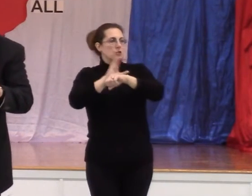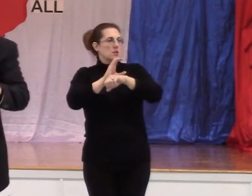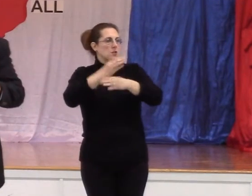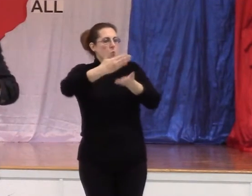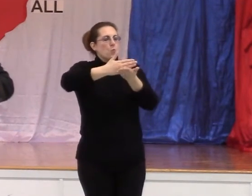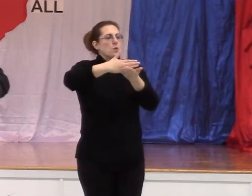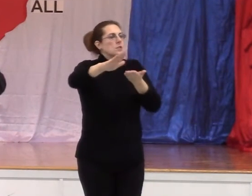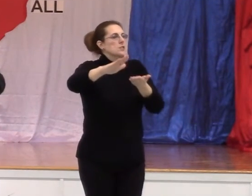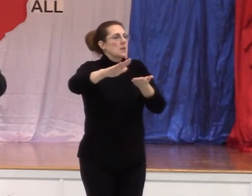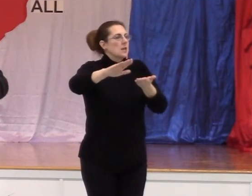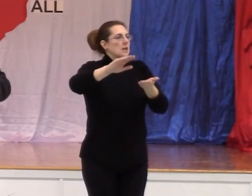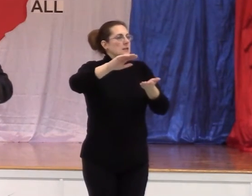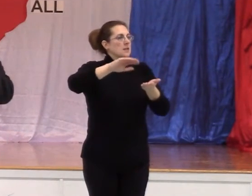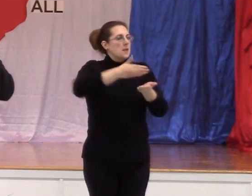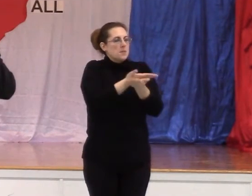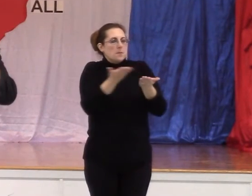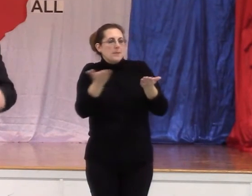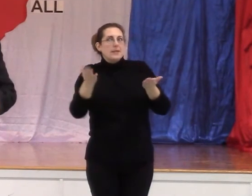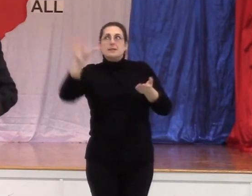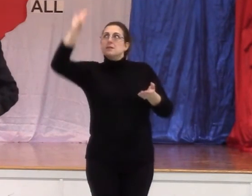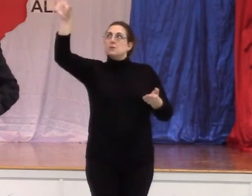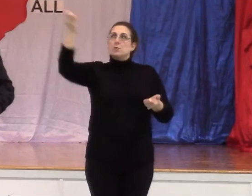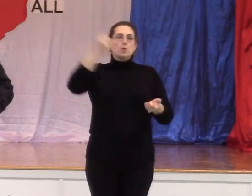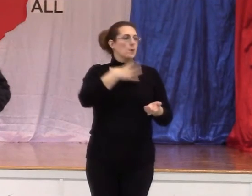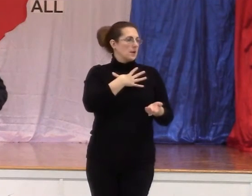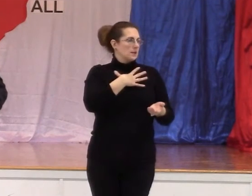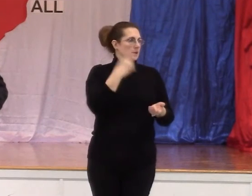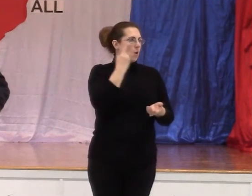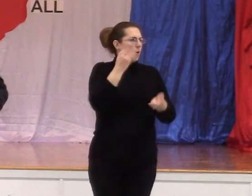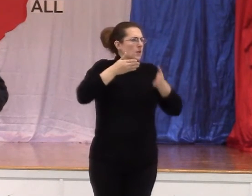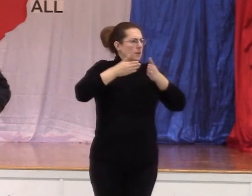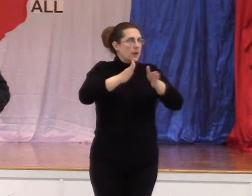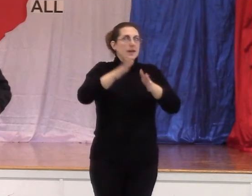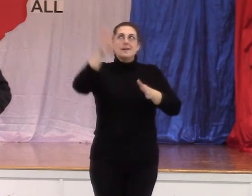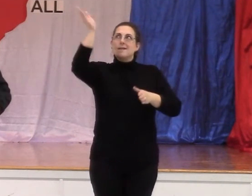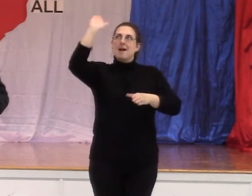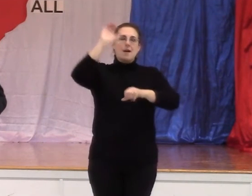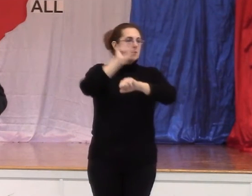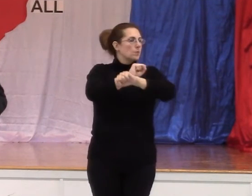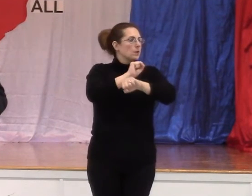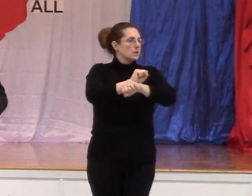of grace as the way, the only way in which God works.